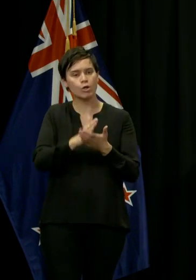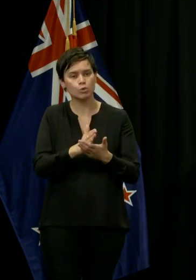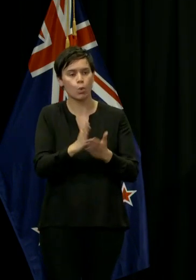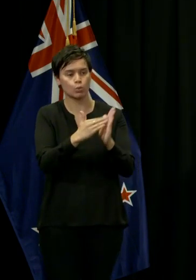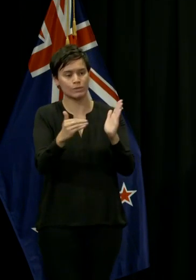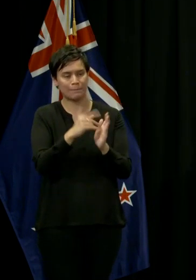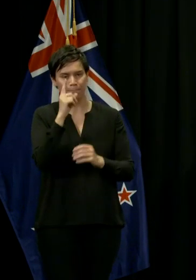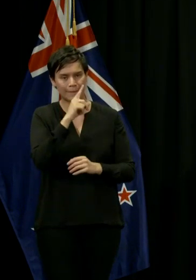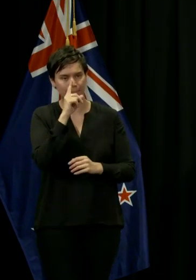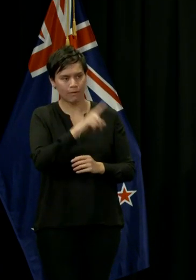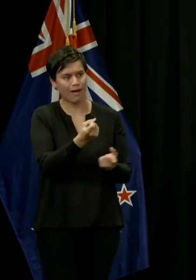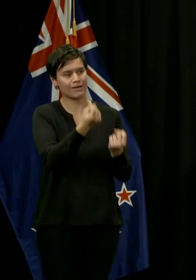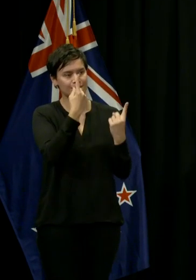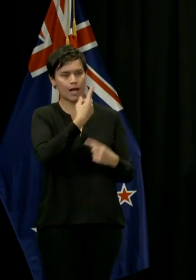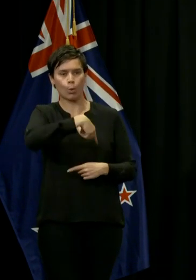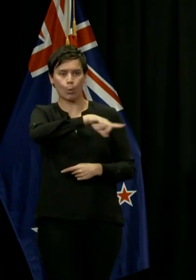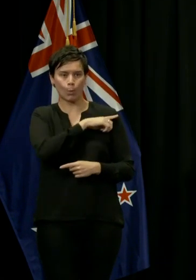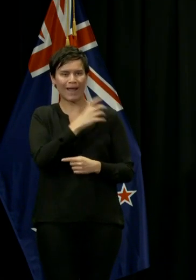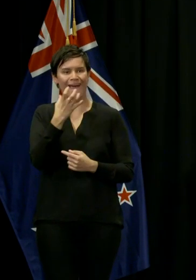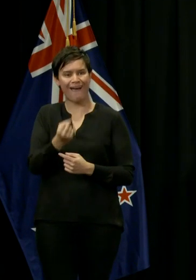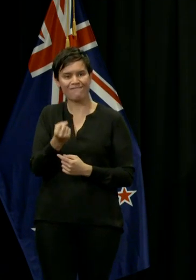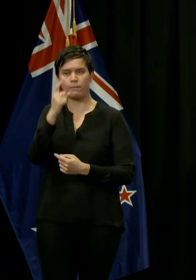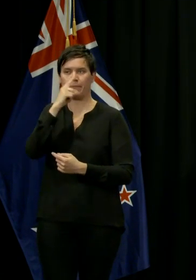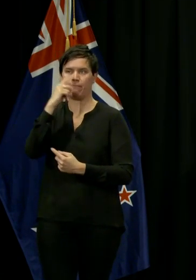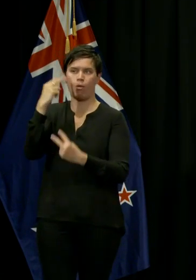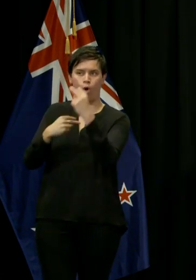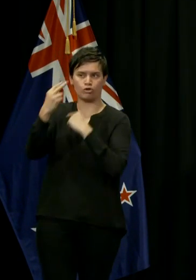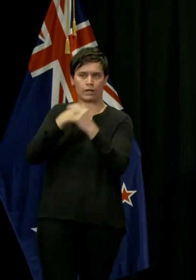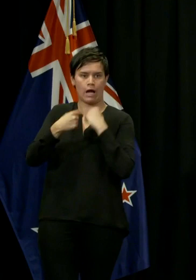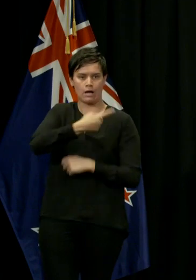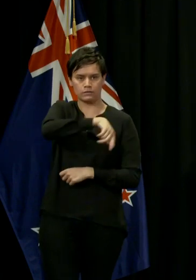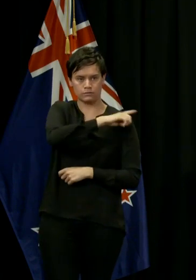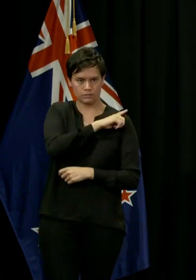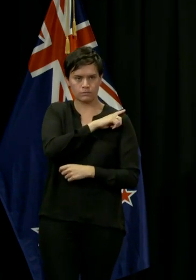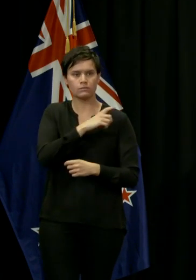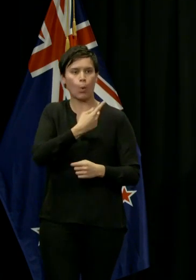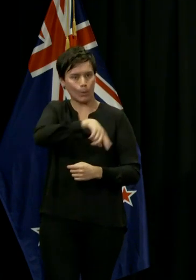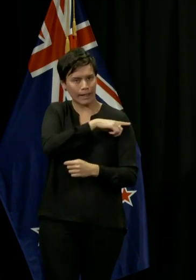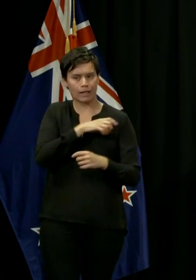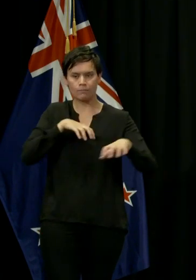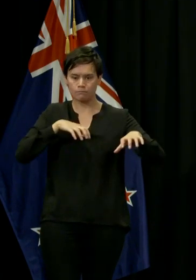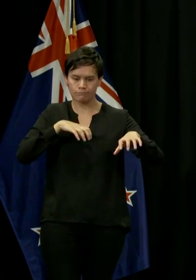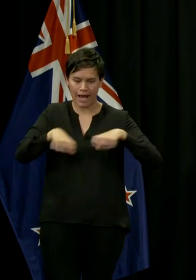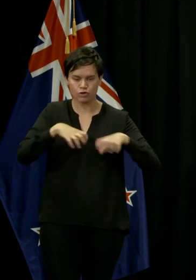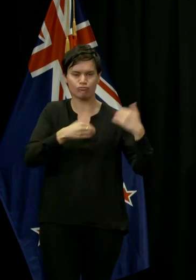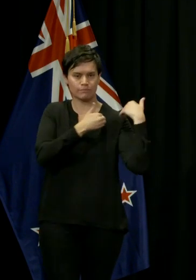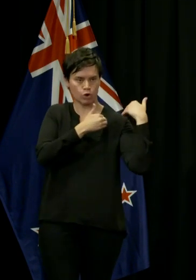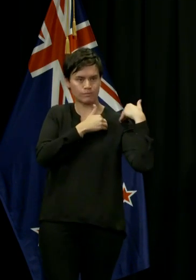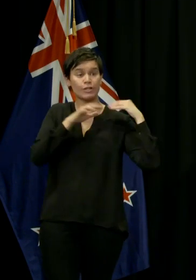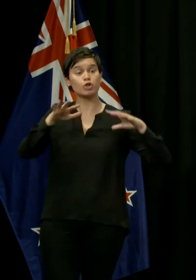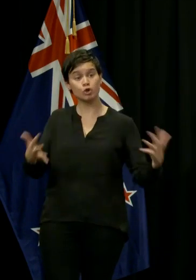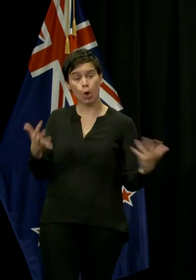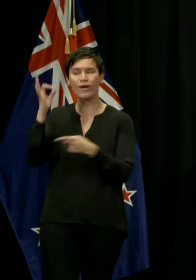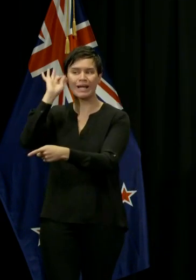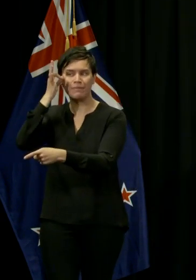be enabling the opposition to play that role. I just need to work through the details of how that will work remotely. Prospect of a